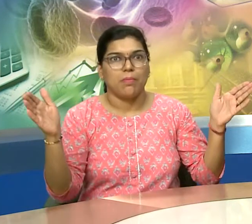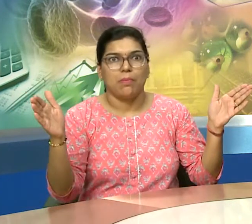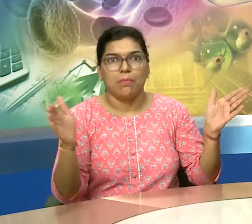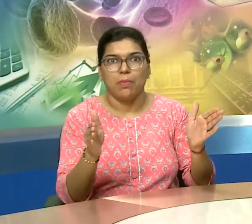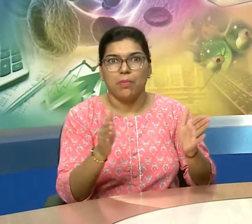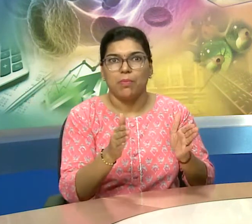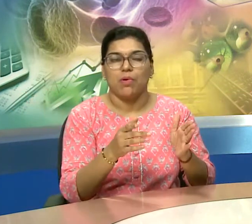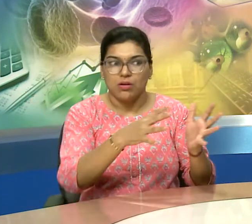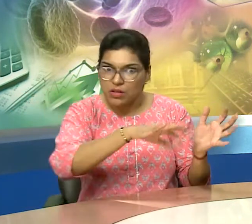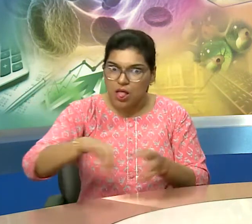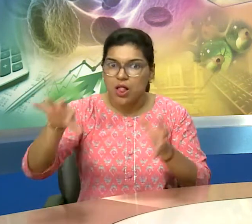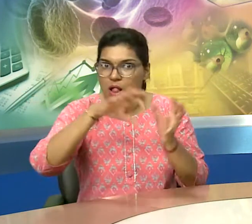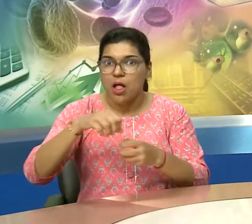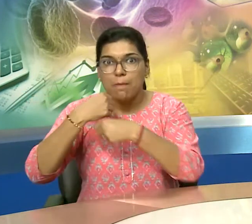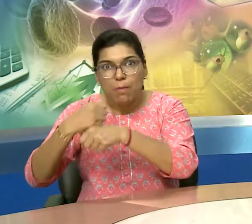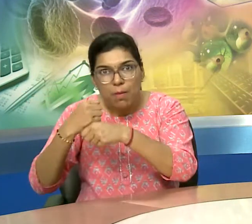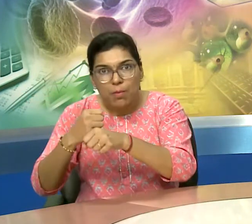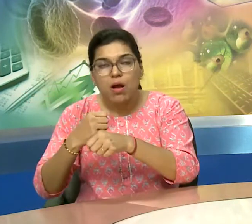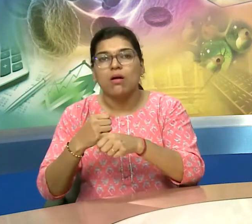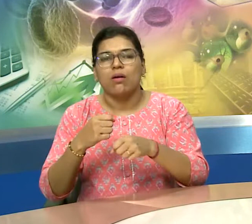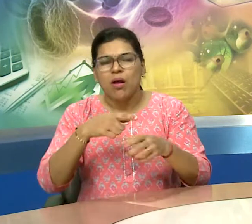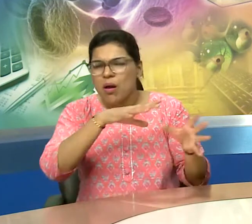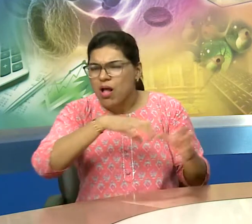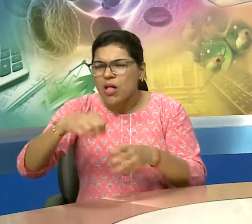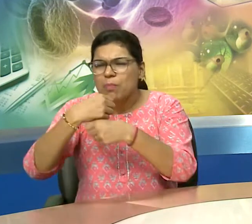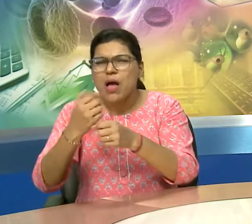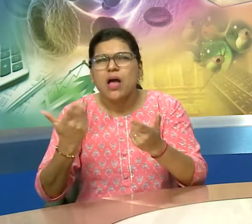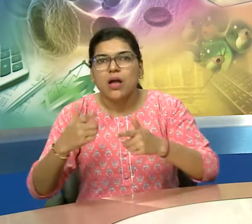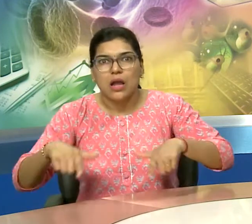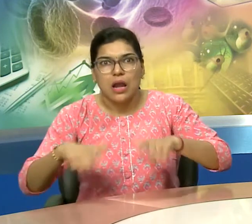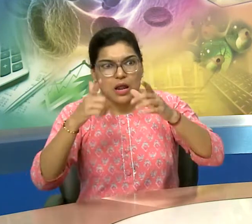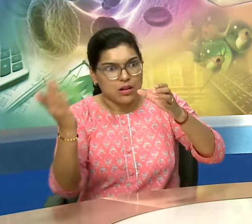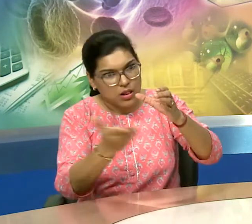in doing so, the natural resources have been depleted